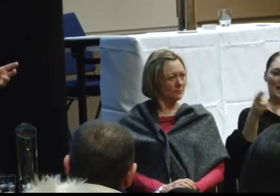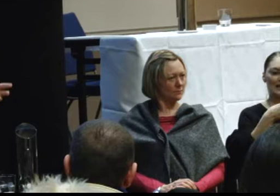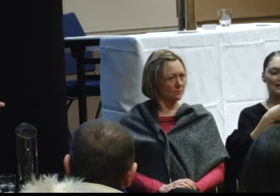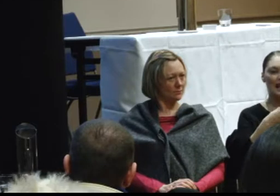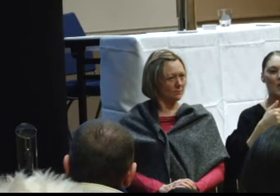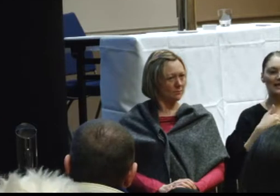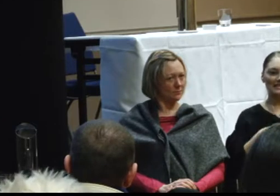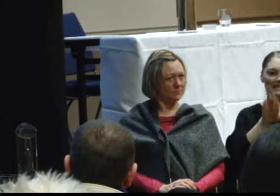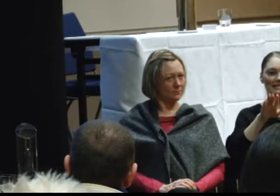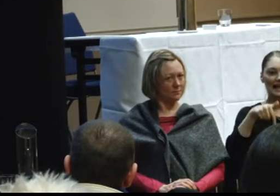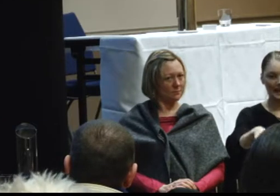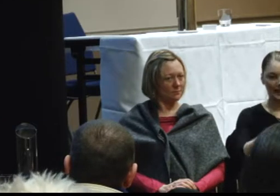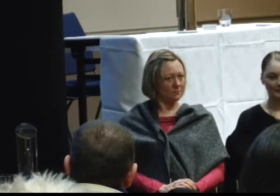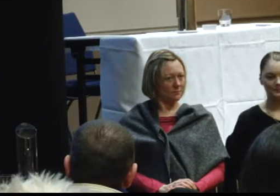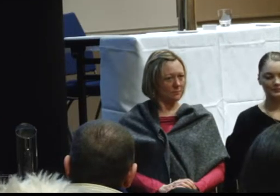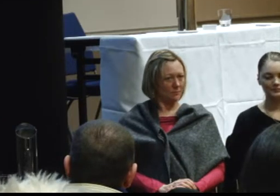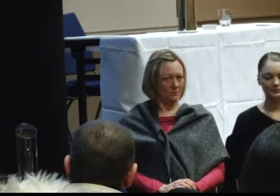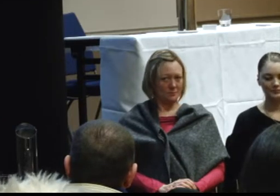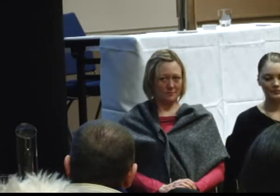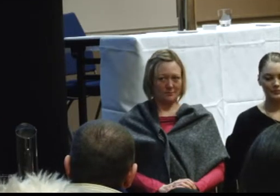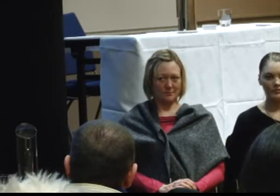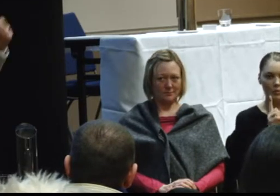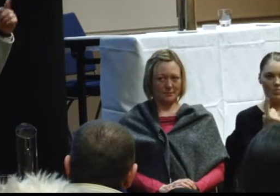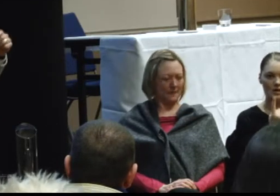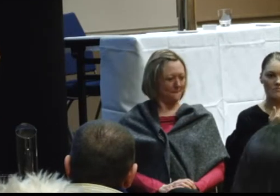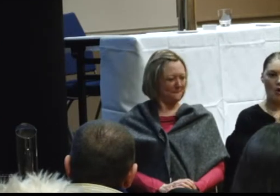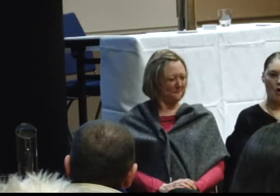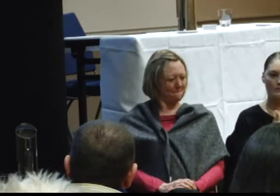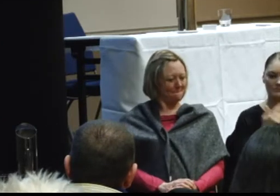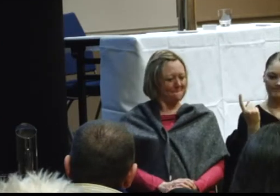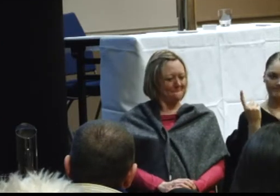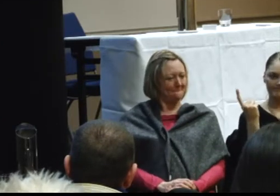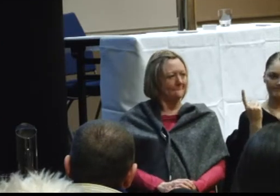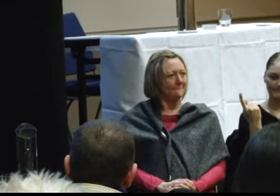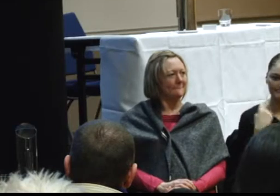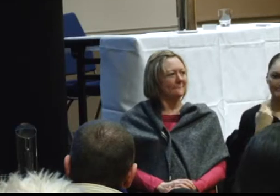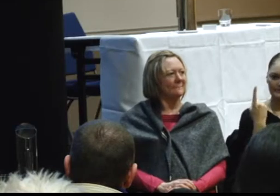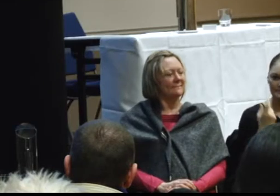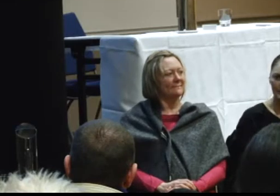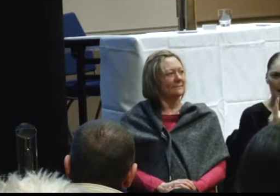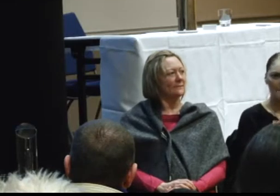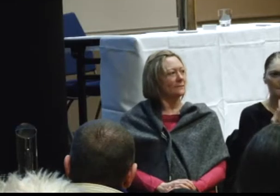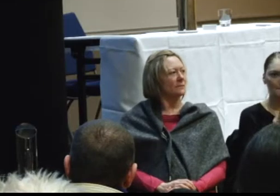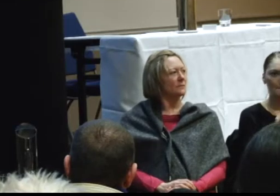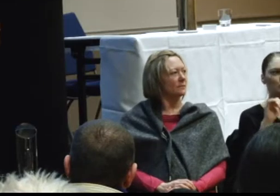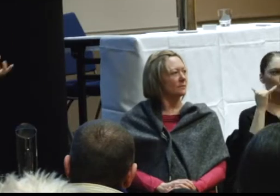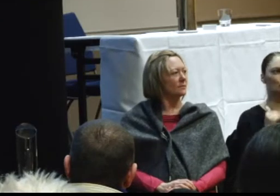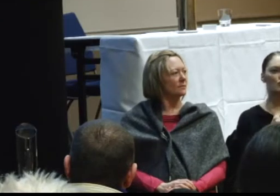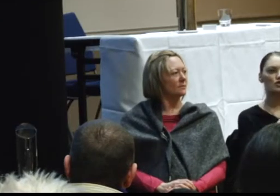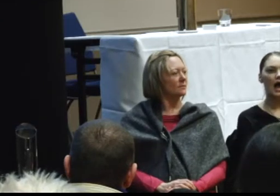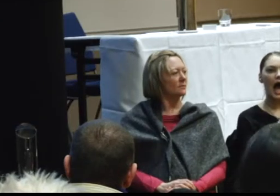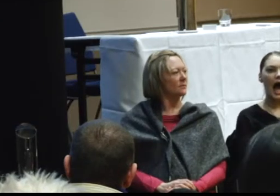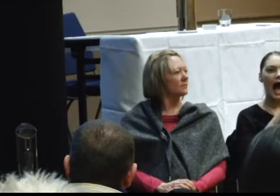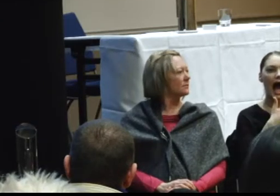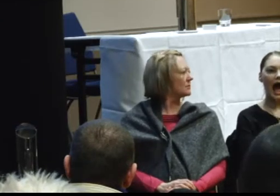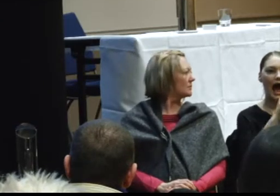to do that. But I think one of the things that often comes back, and it sort of alludes to what Judge Harvey was saying yesterday, is that the whole cyberbullying